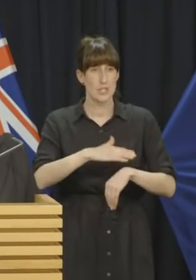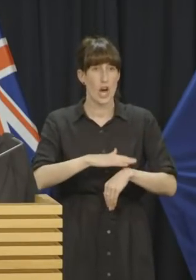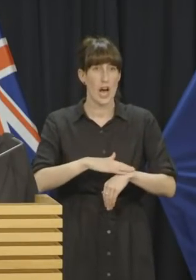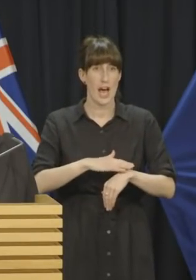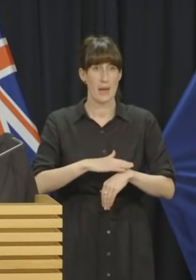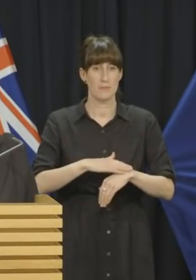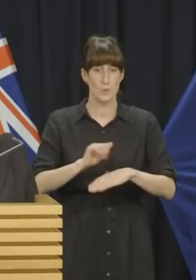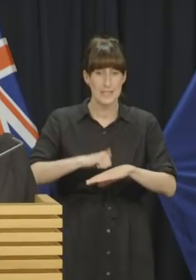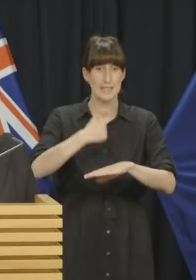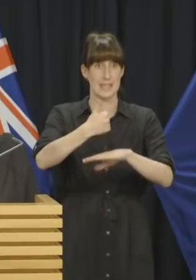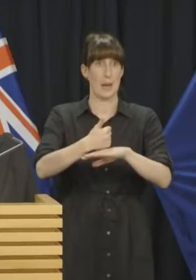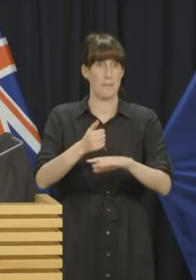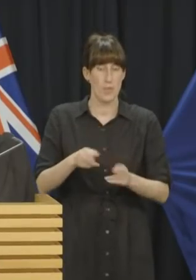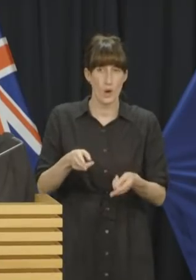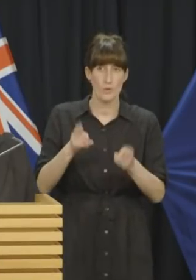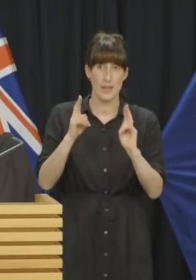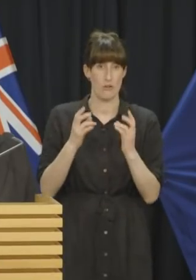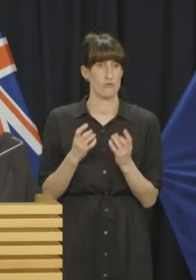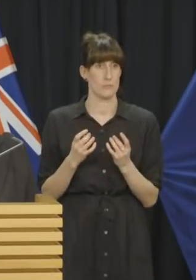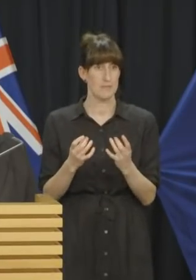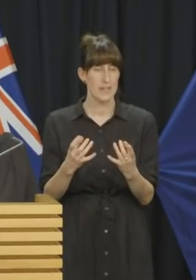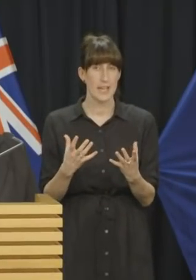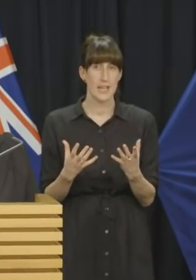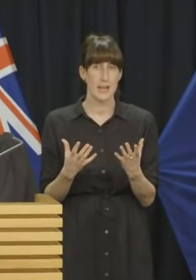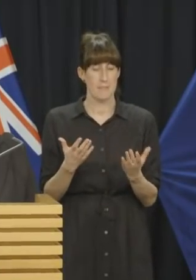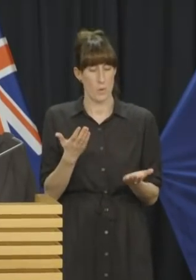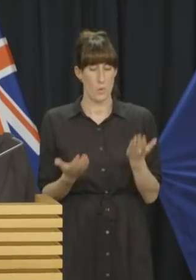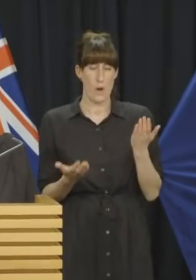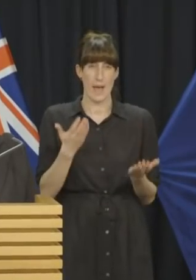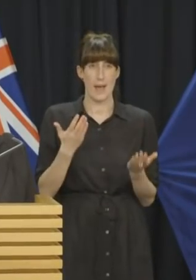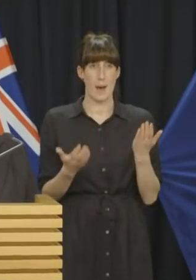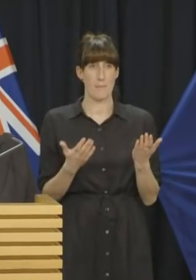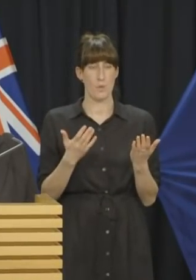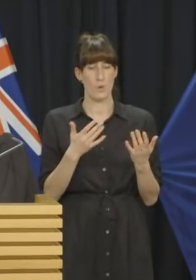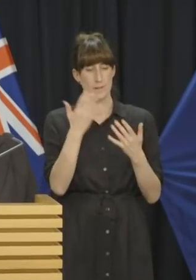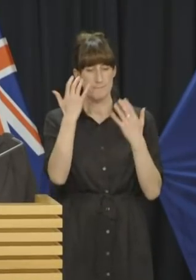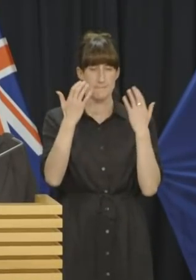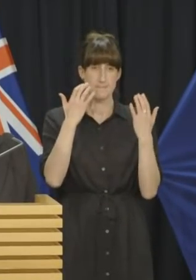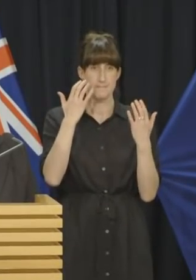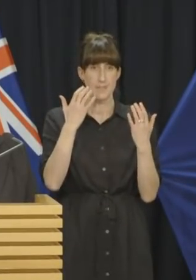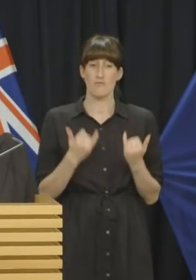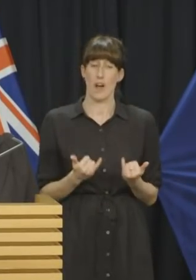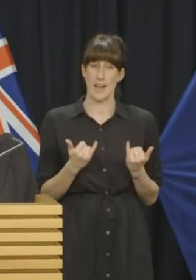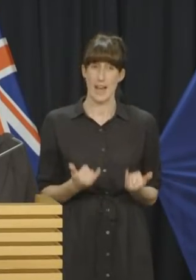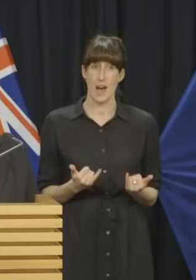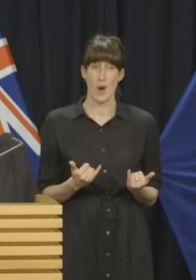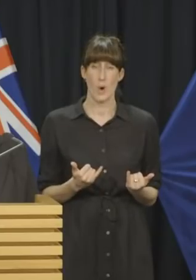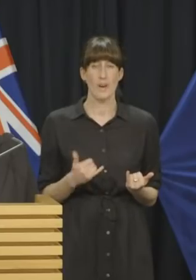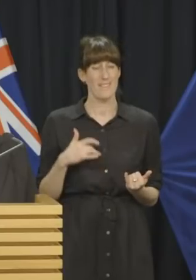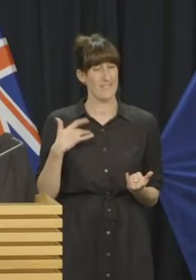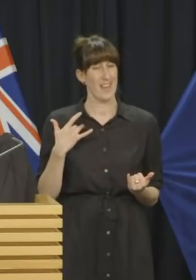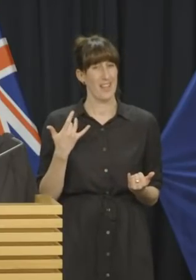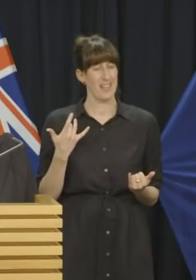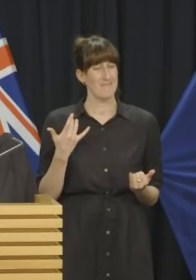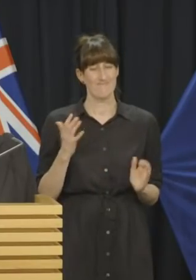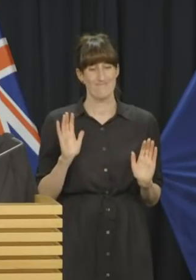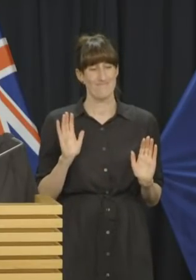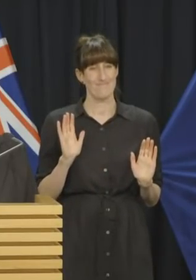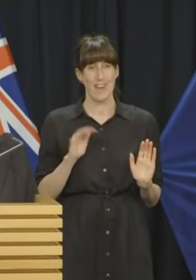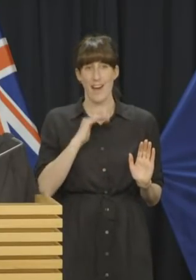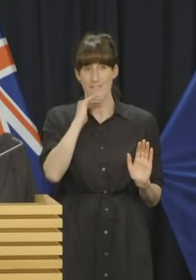to bring to bear. But when you weigh all of that up, right now we feel we're pretty close to the